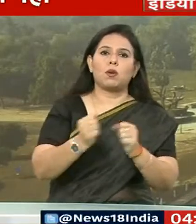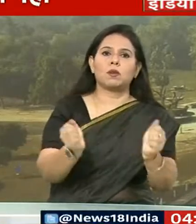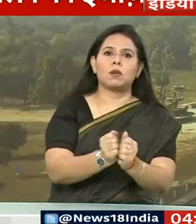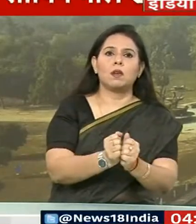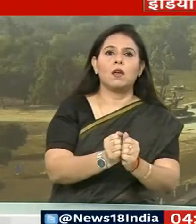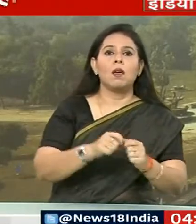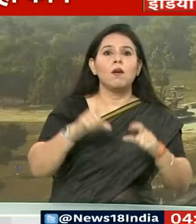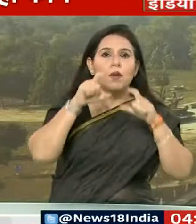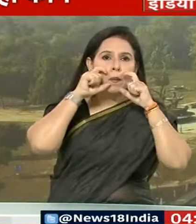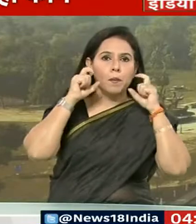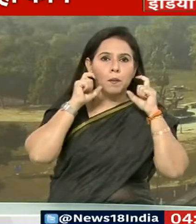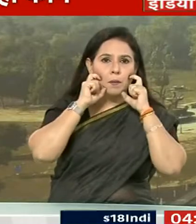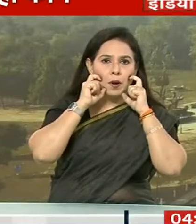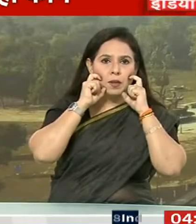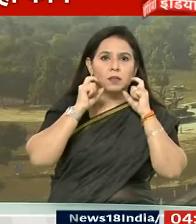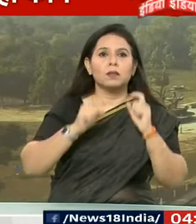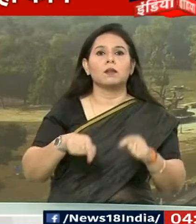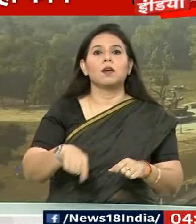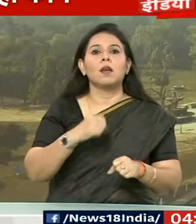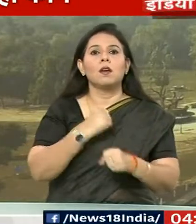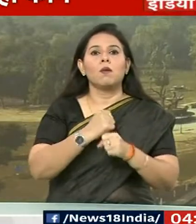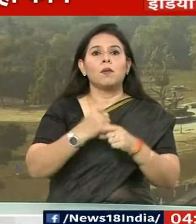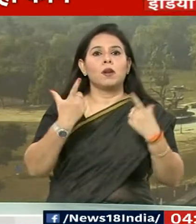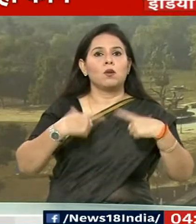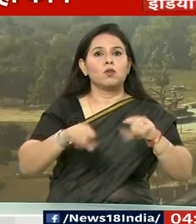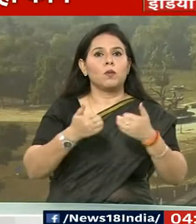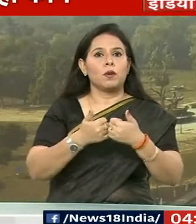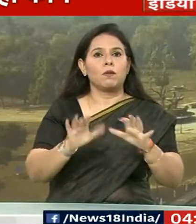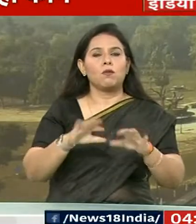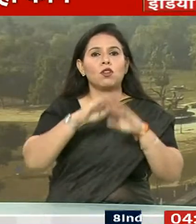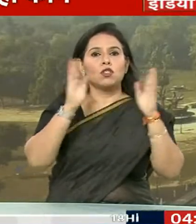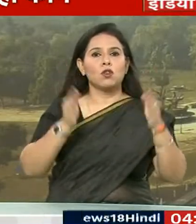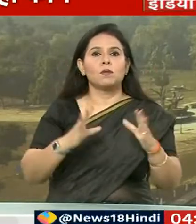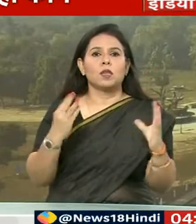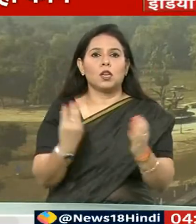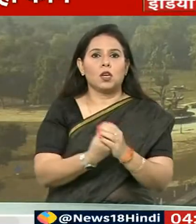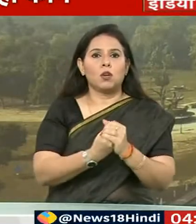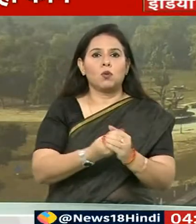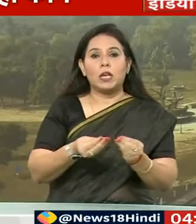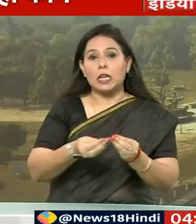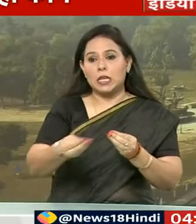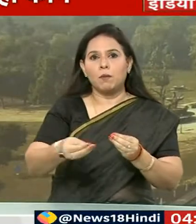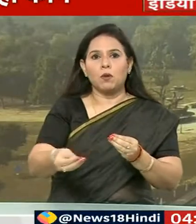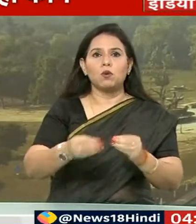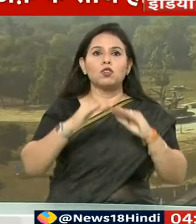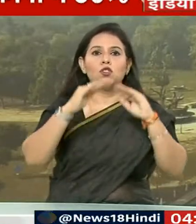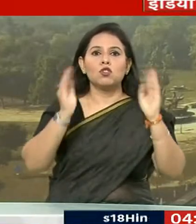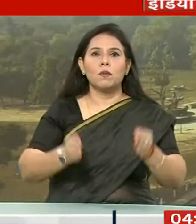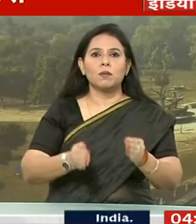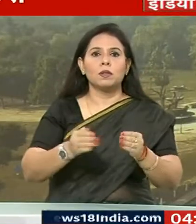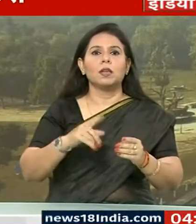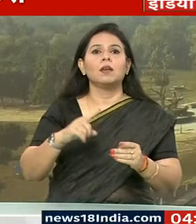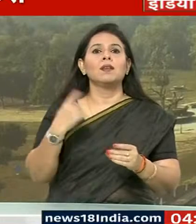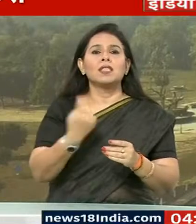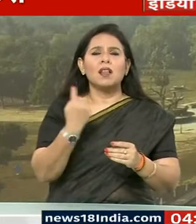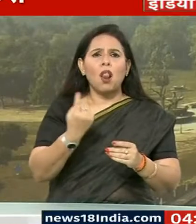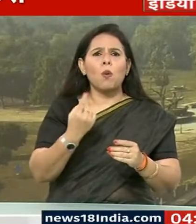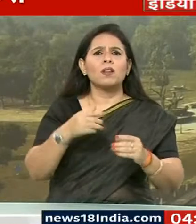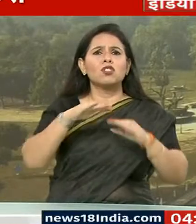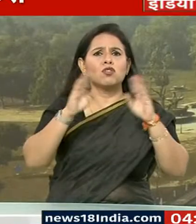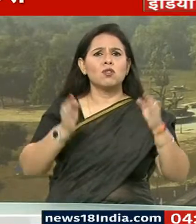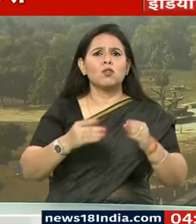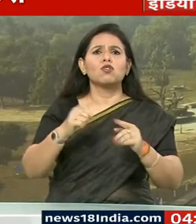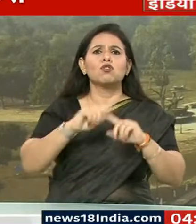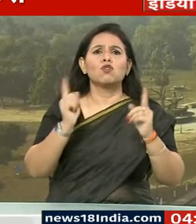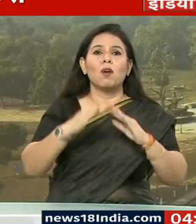of the workers with wearing of masks. The government allows opening of all shops, including neighborhood shops, standalone